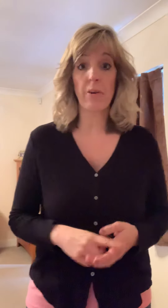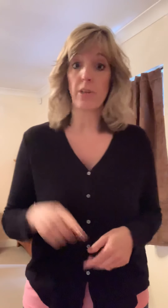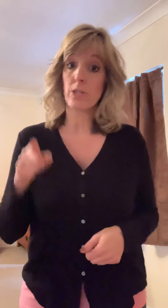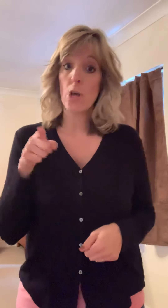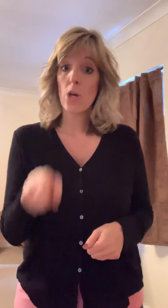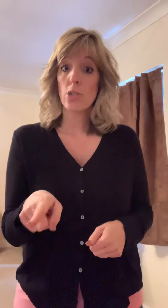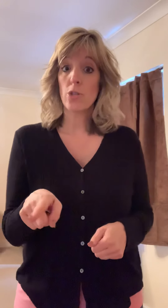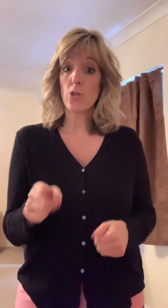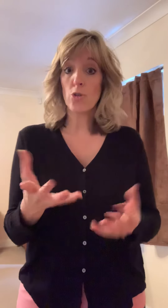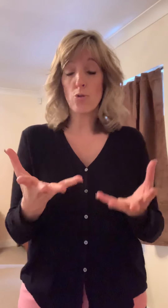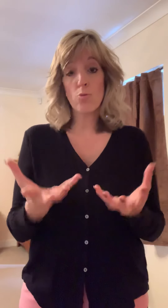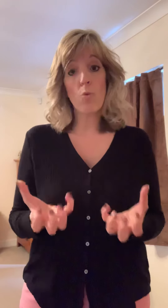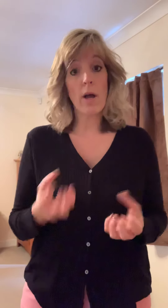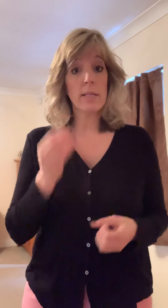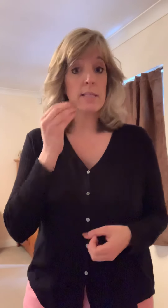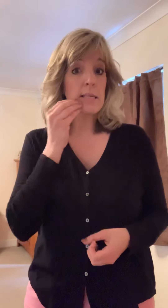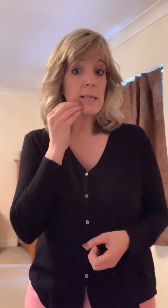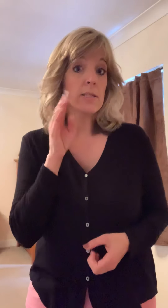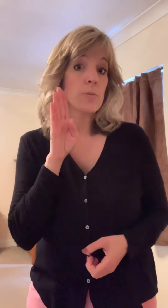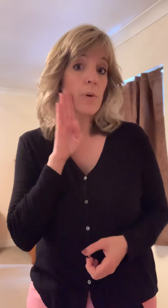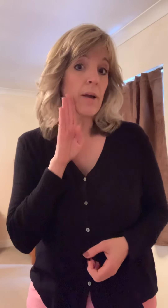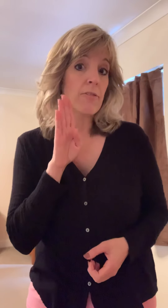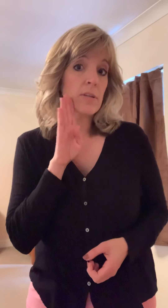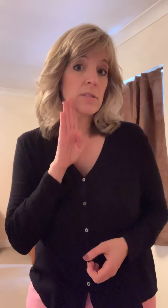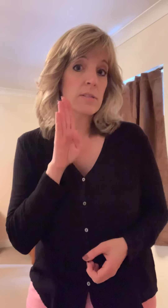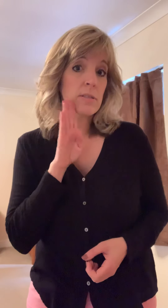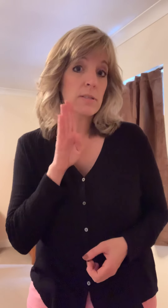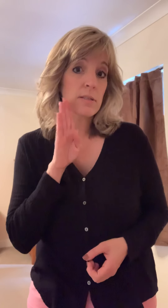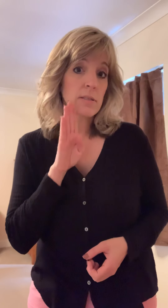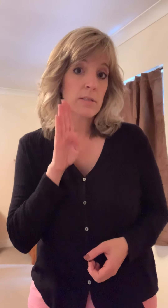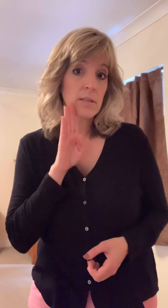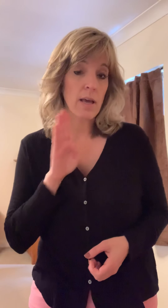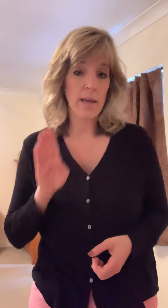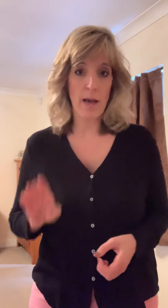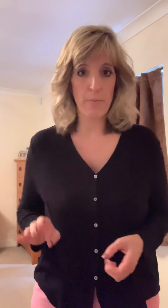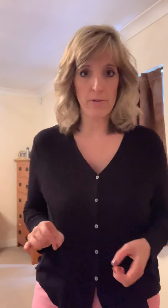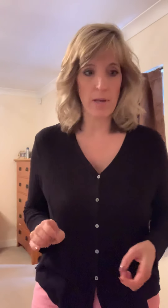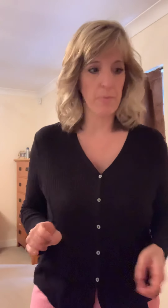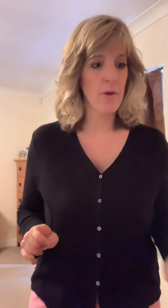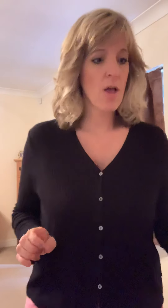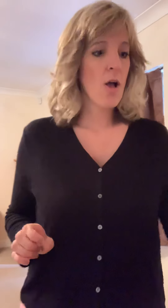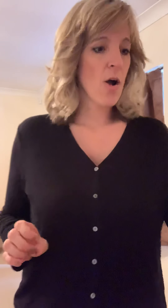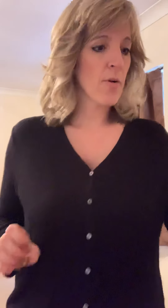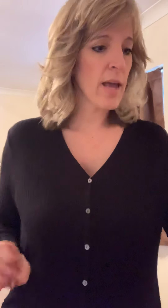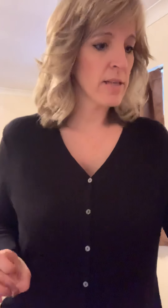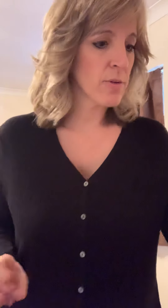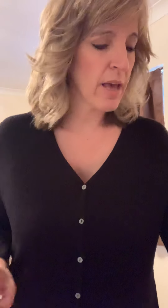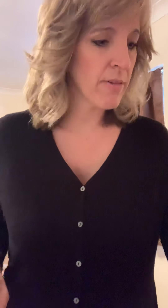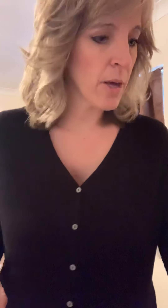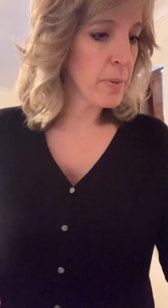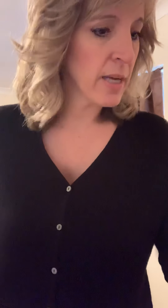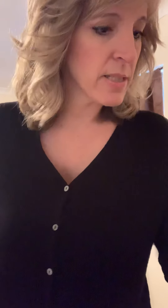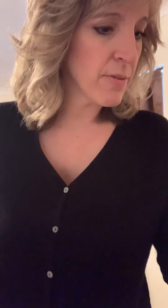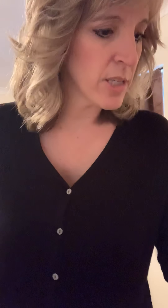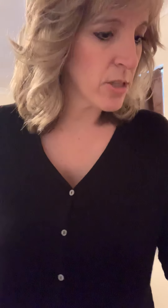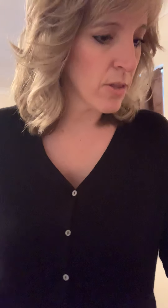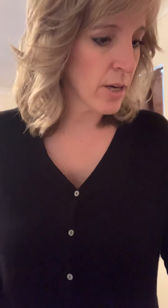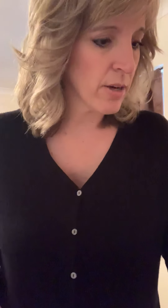breakfast? Do you want to eat breakfast? Okay, eyebrows up. Okay, so I have a couple activities on there of